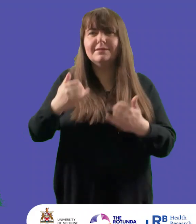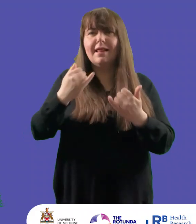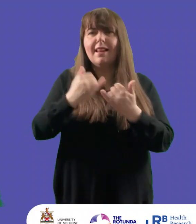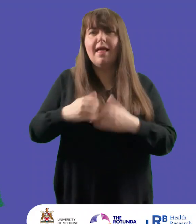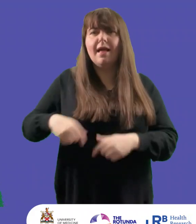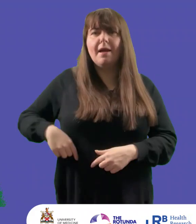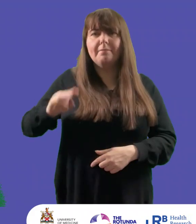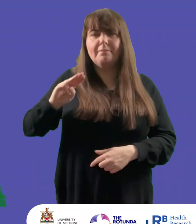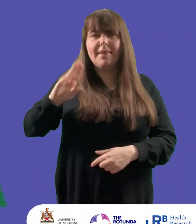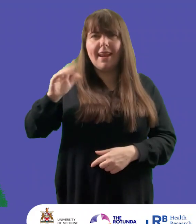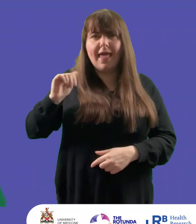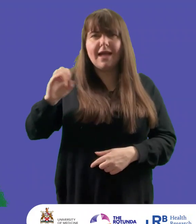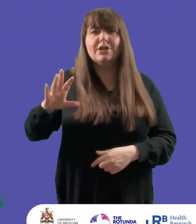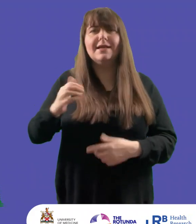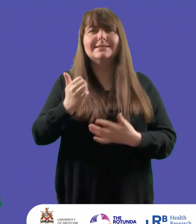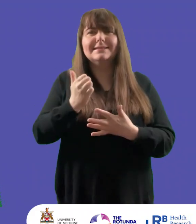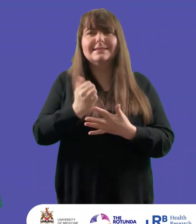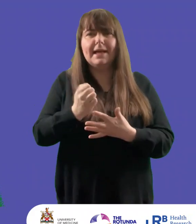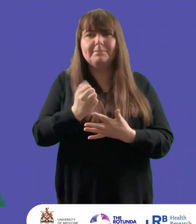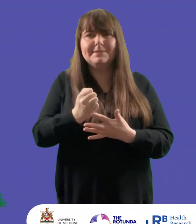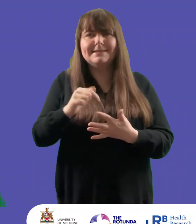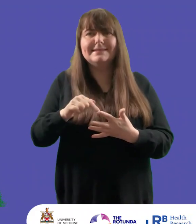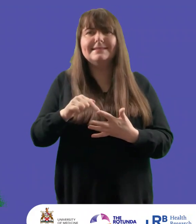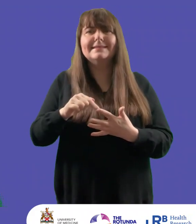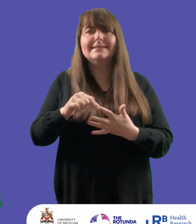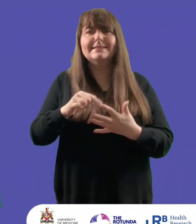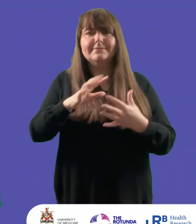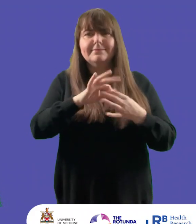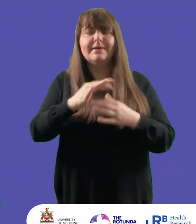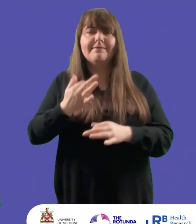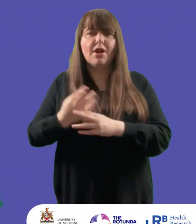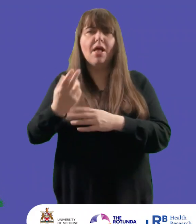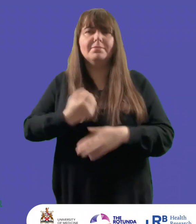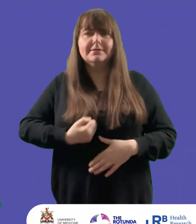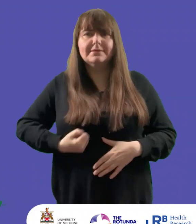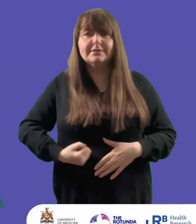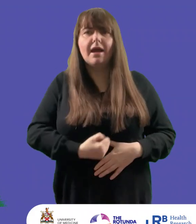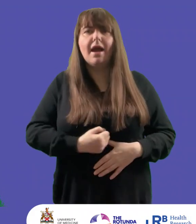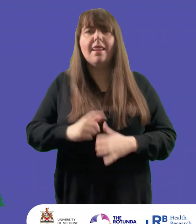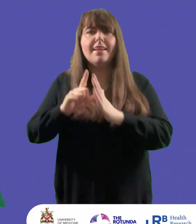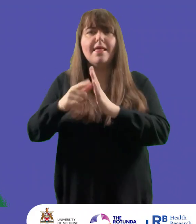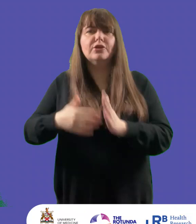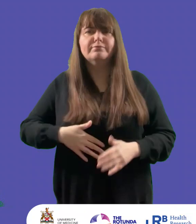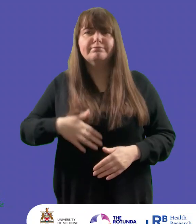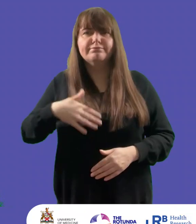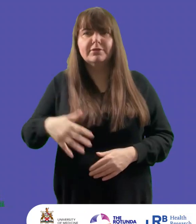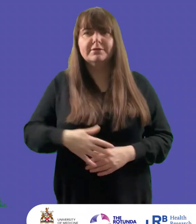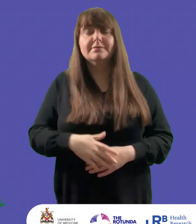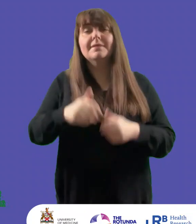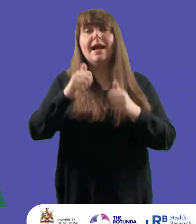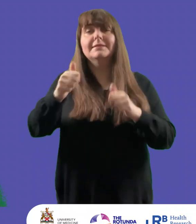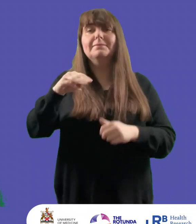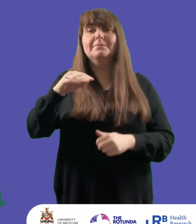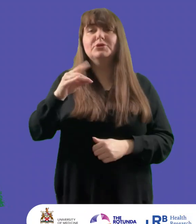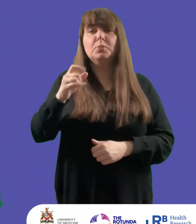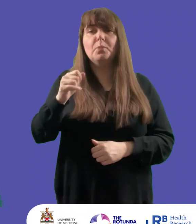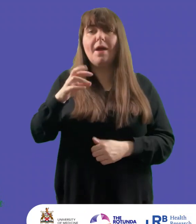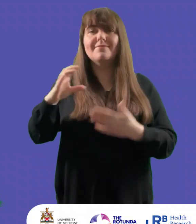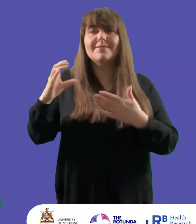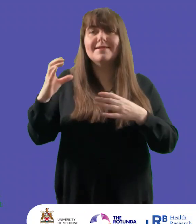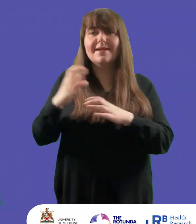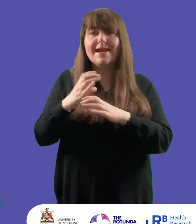or gestational diabetes, also will usually require follow-up scans later in the pregnancy too. If you're attending for midwifery